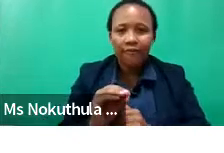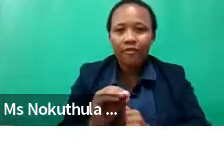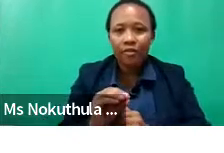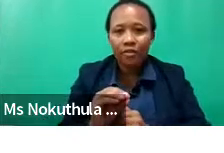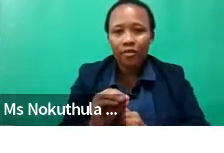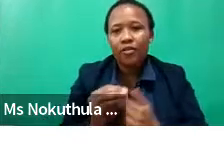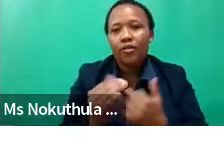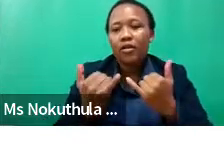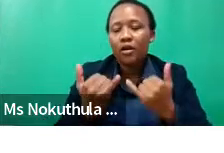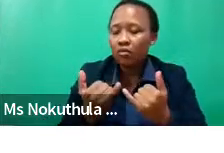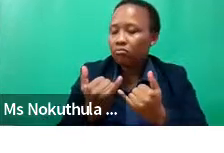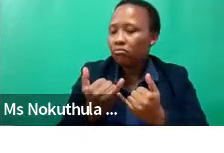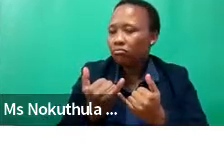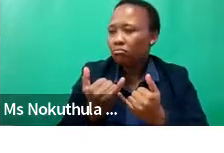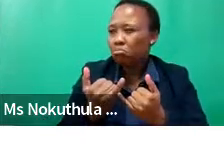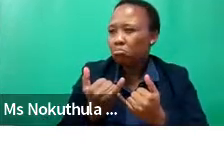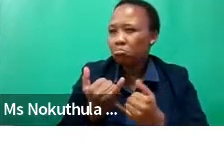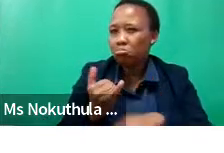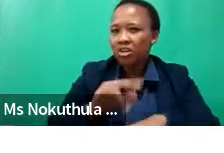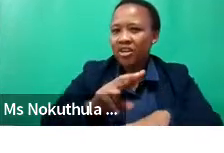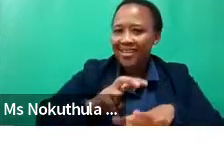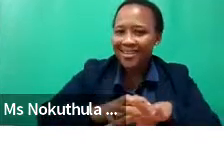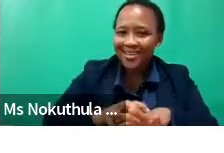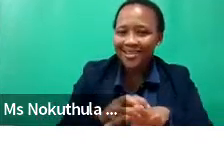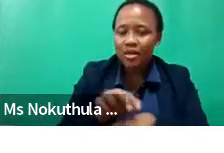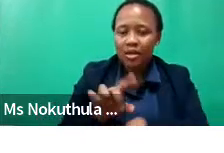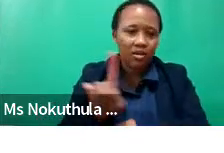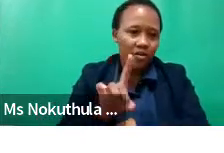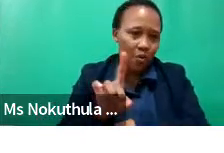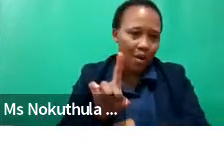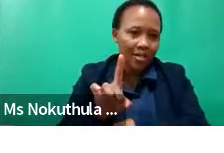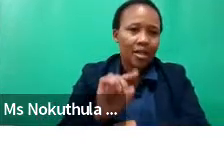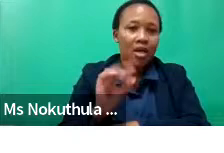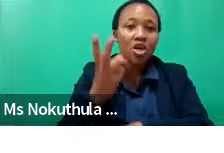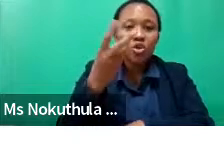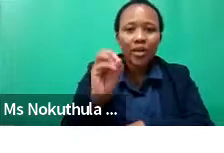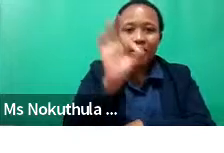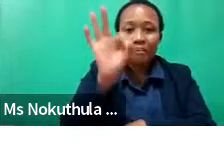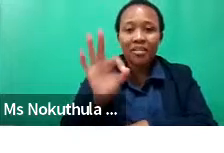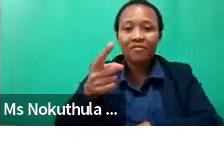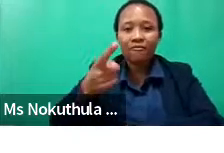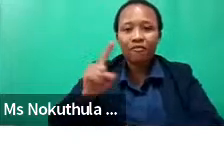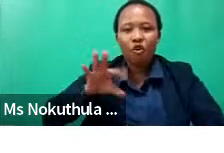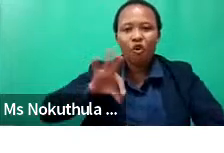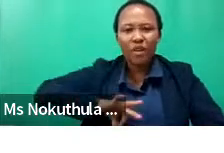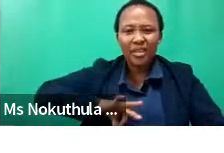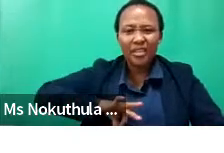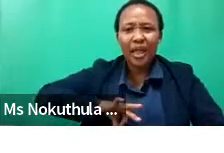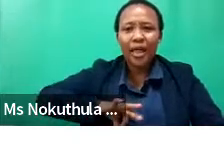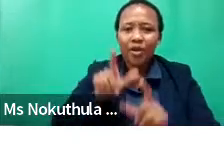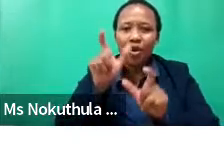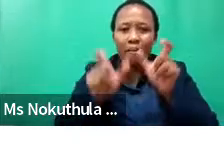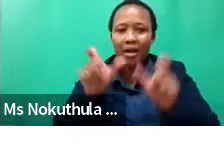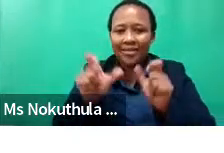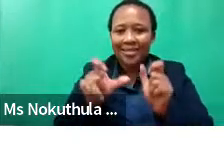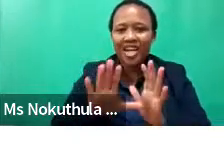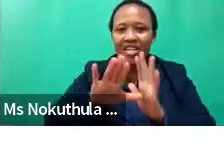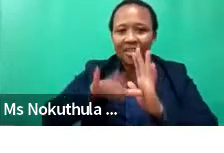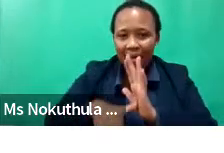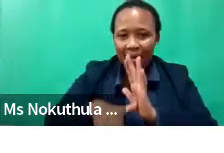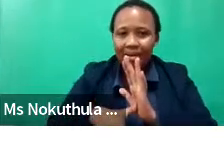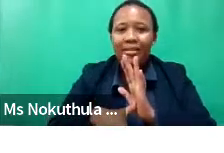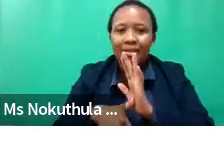document made provision for 20% of the beneficiaries to be persons with disability, deaf persons and persons with disability were